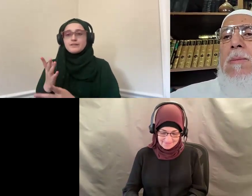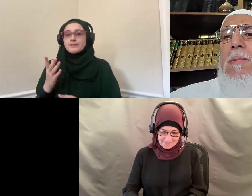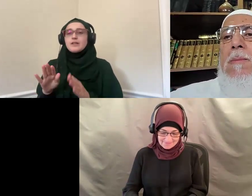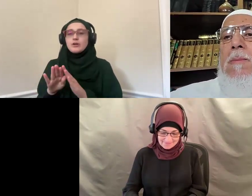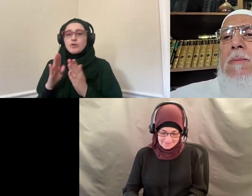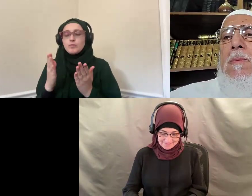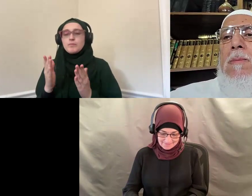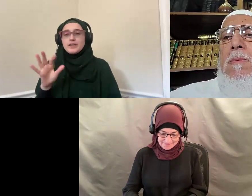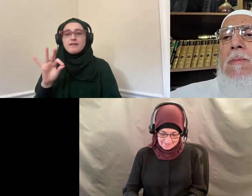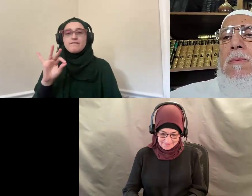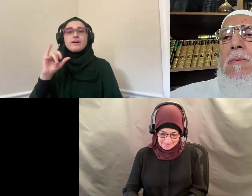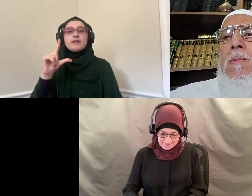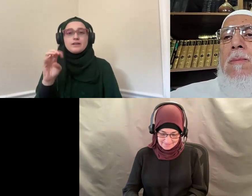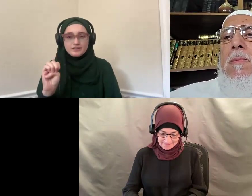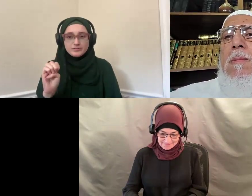file.